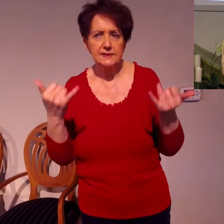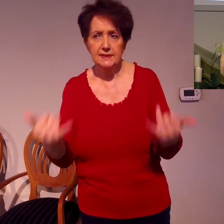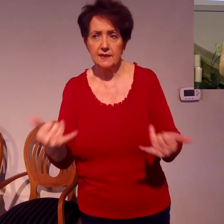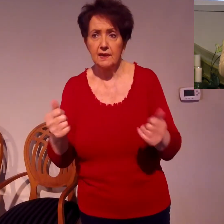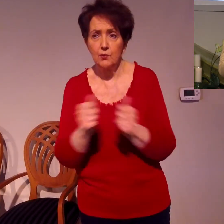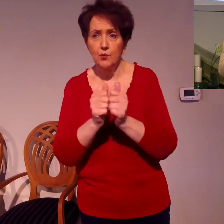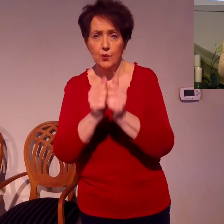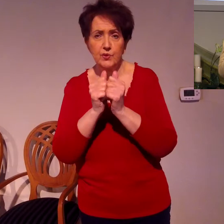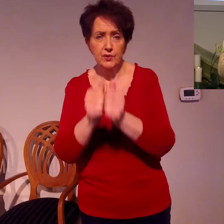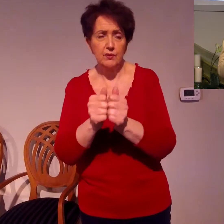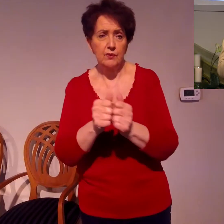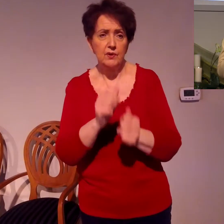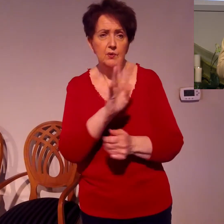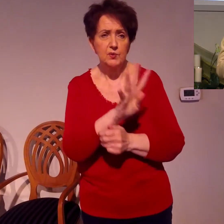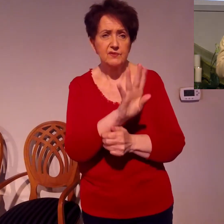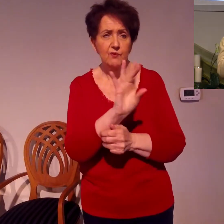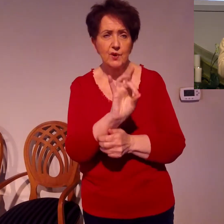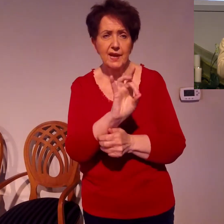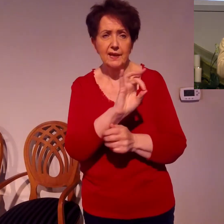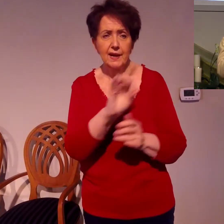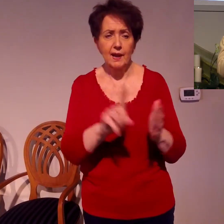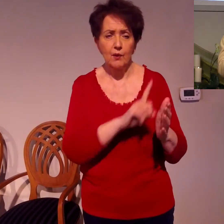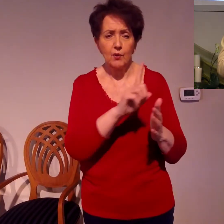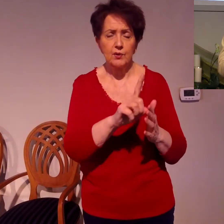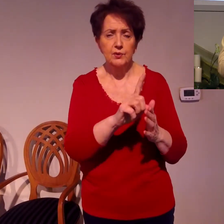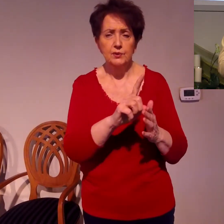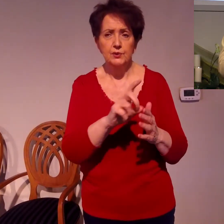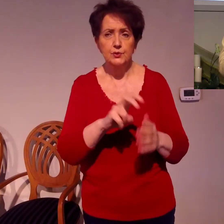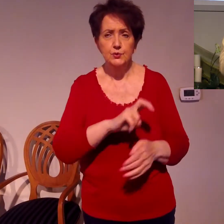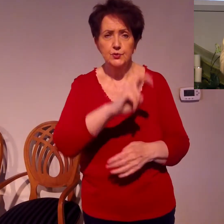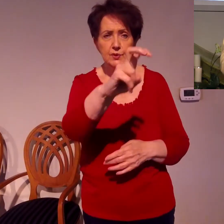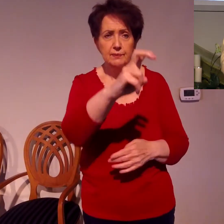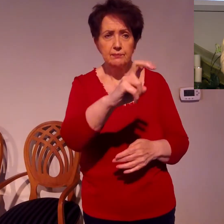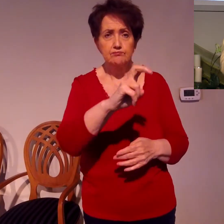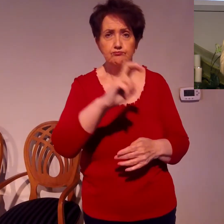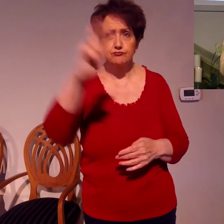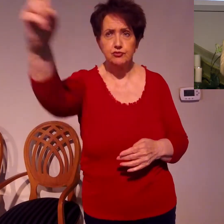was a 48-hour trip, up and back.